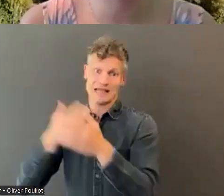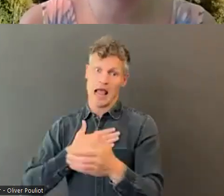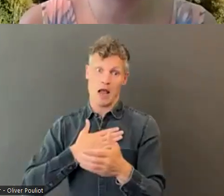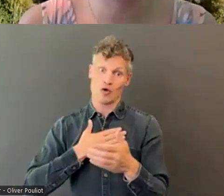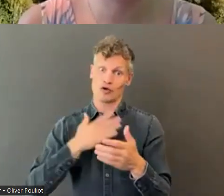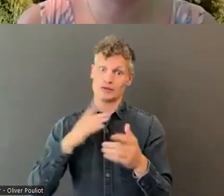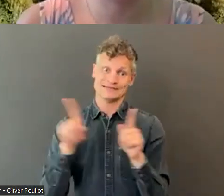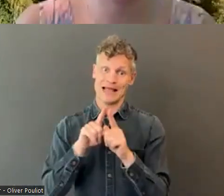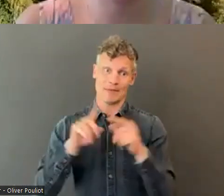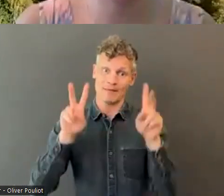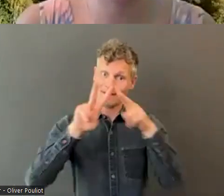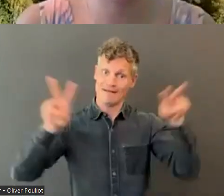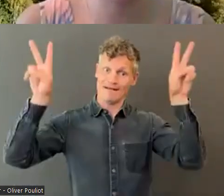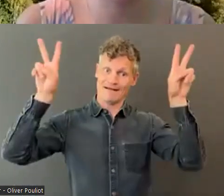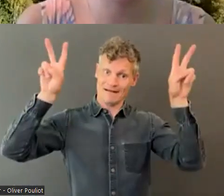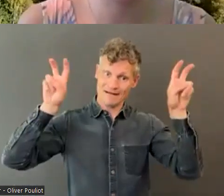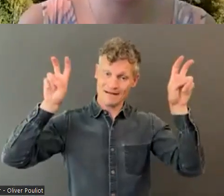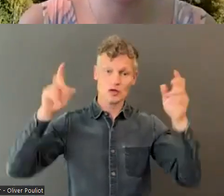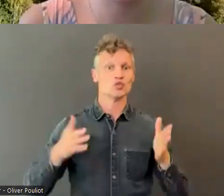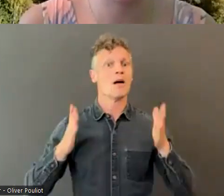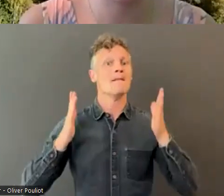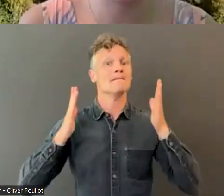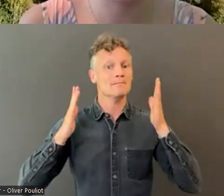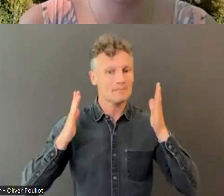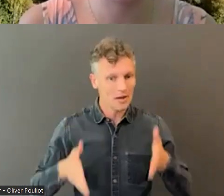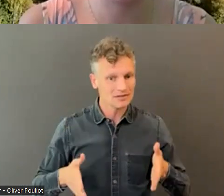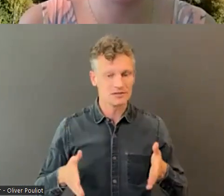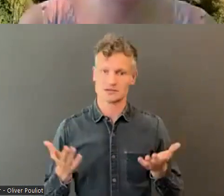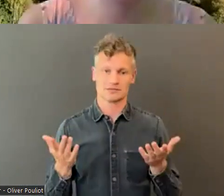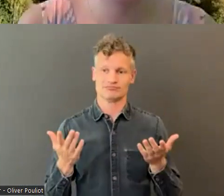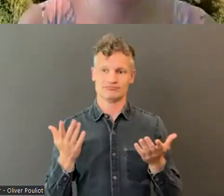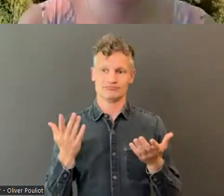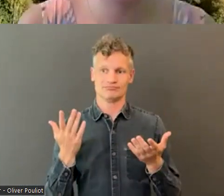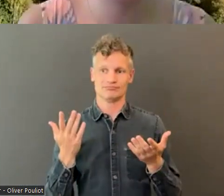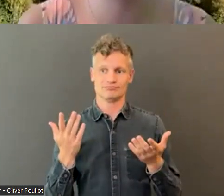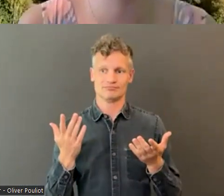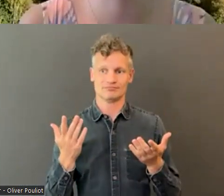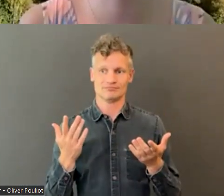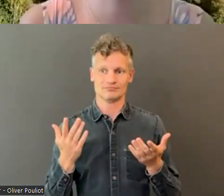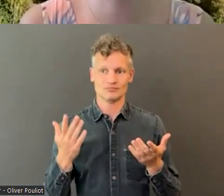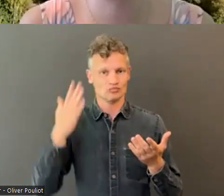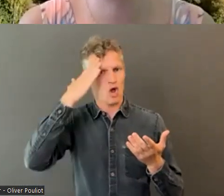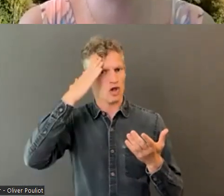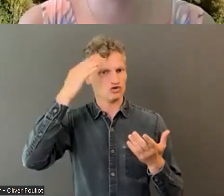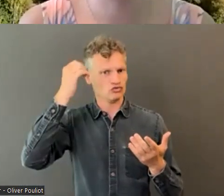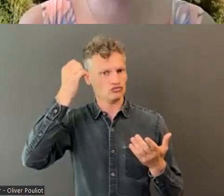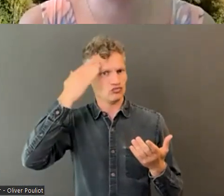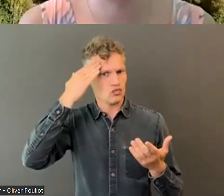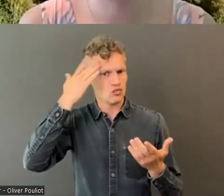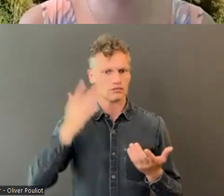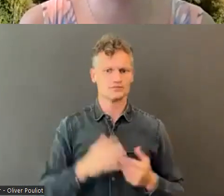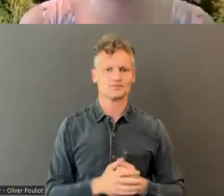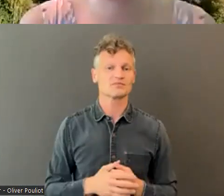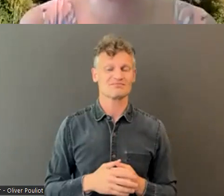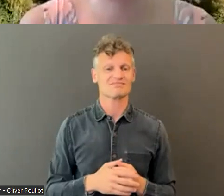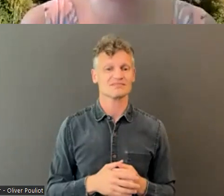have to be bothered. No one is going to wake up one day and just say, you know, my heart has really moved me. Today, I really want to empower persons with